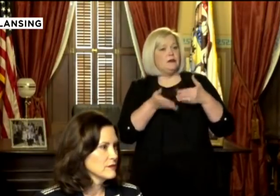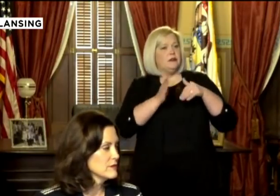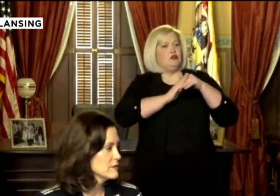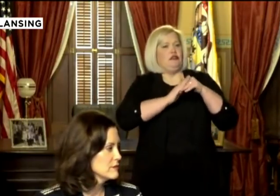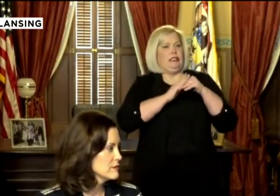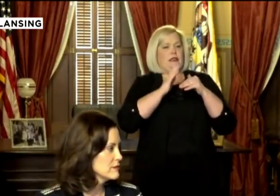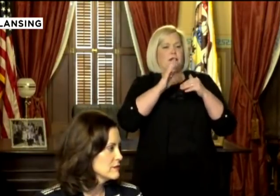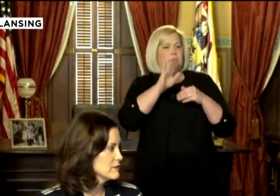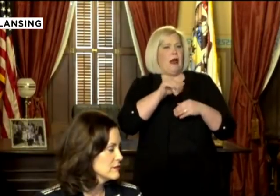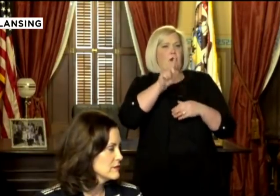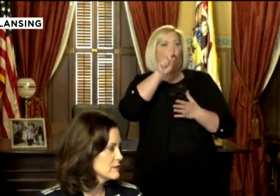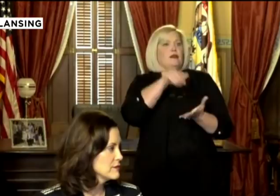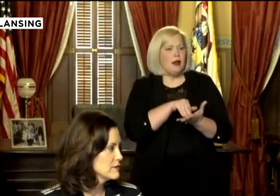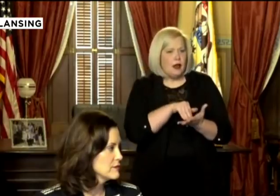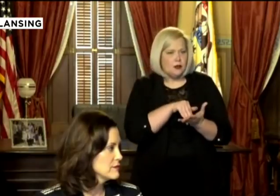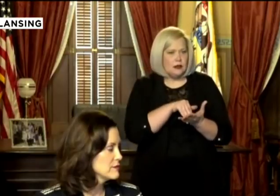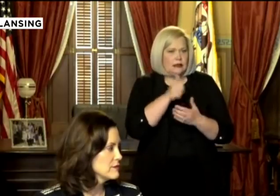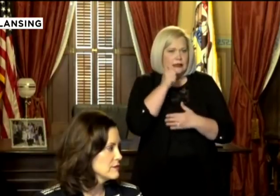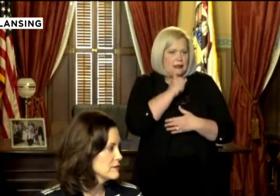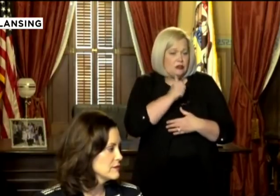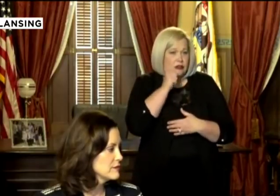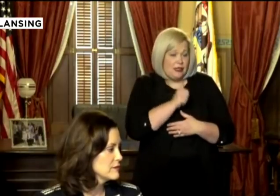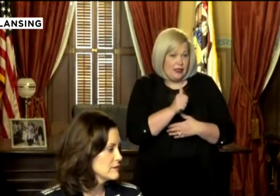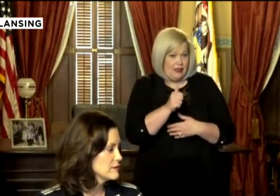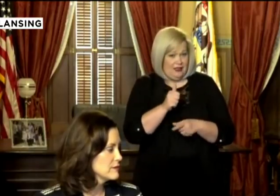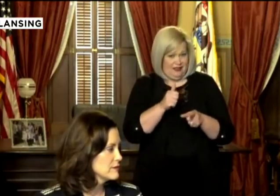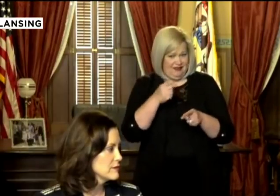of yesterday, as the governor mentioned, Michigan had